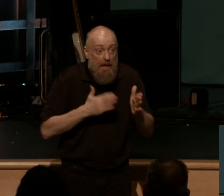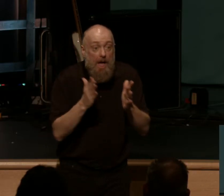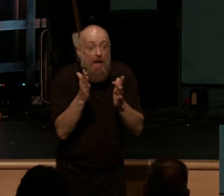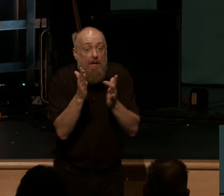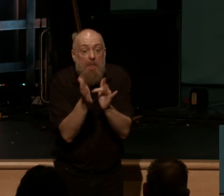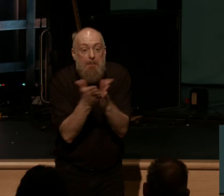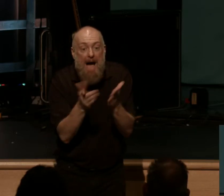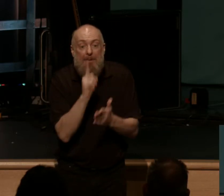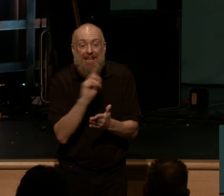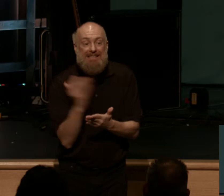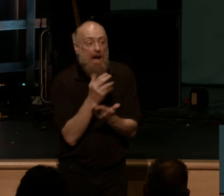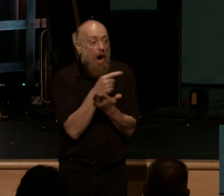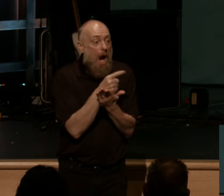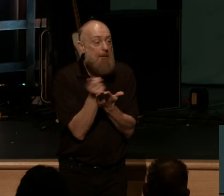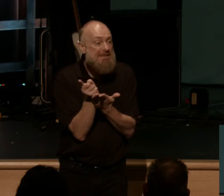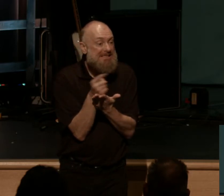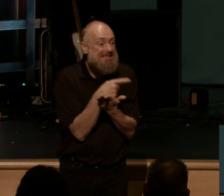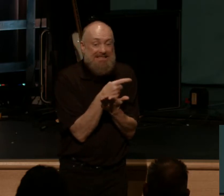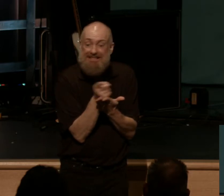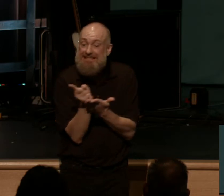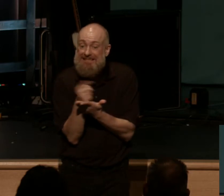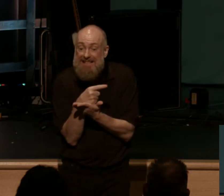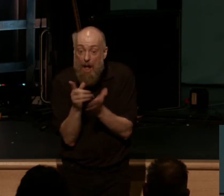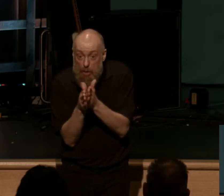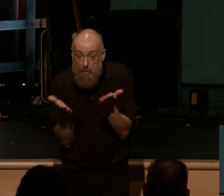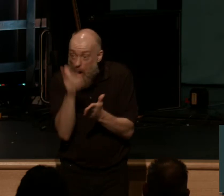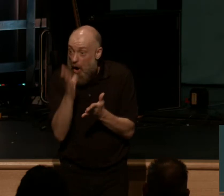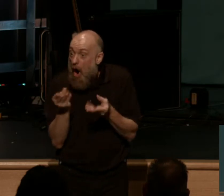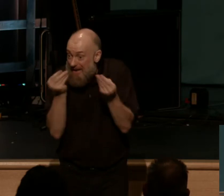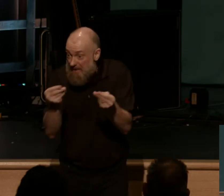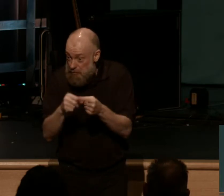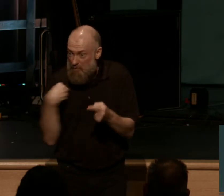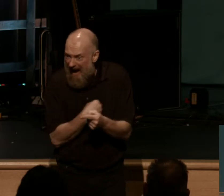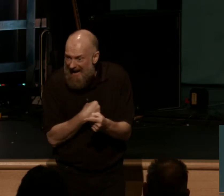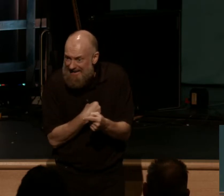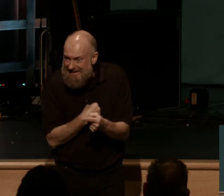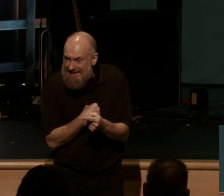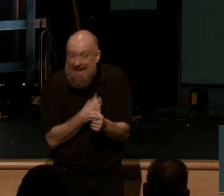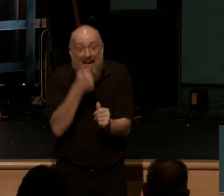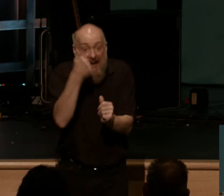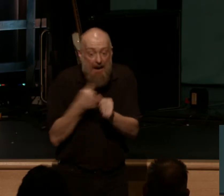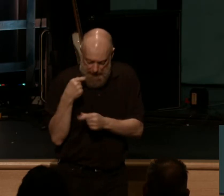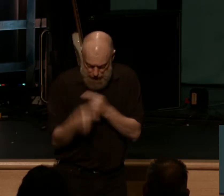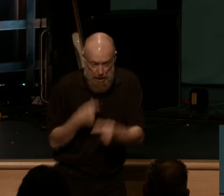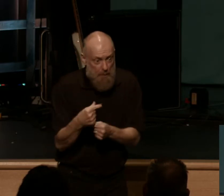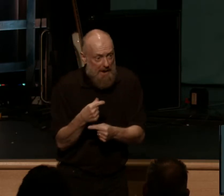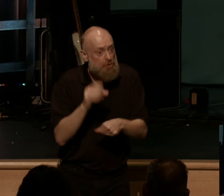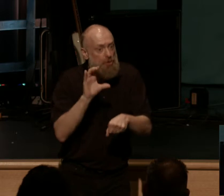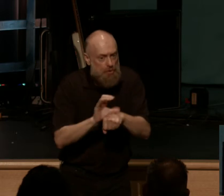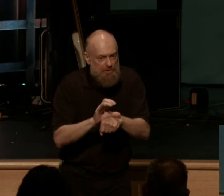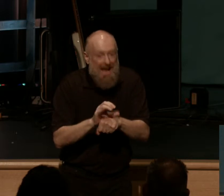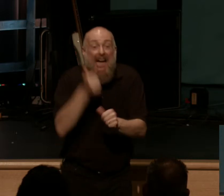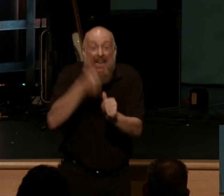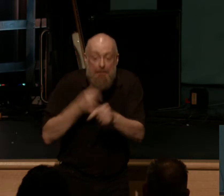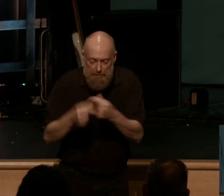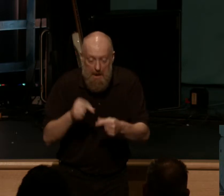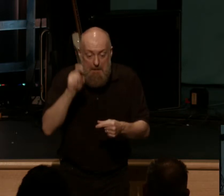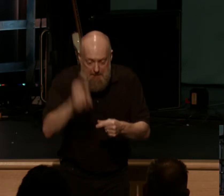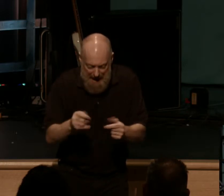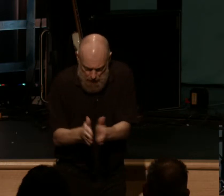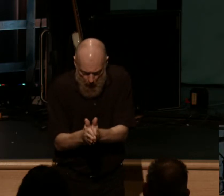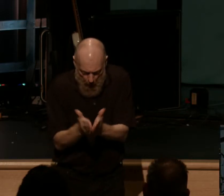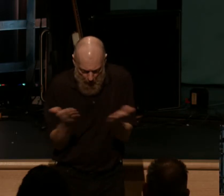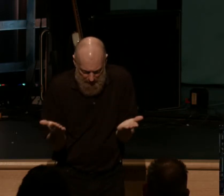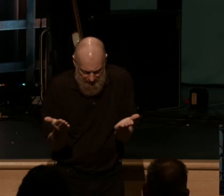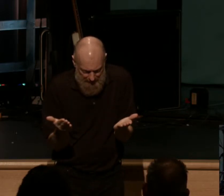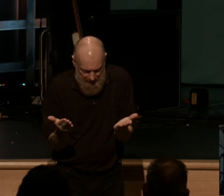our compass. The book that God has given us is what every generation in the church must open up, and it points